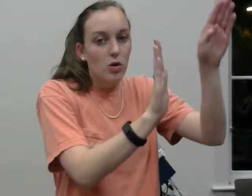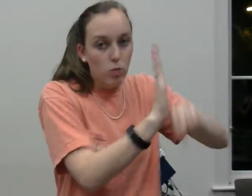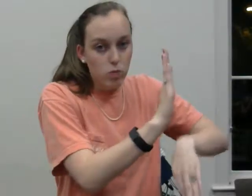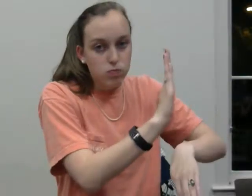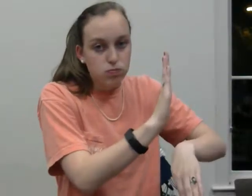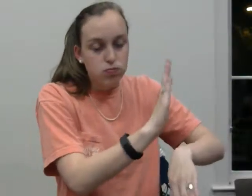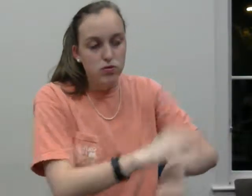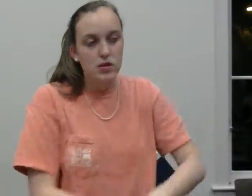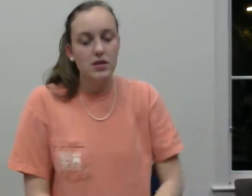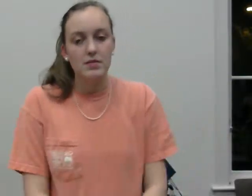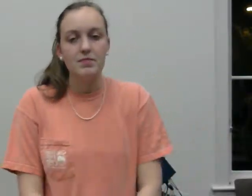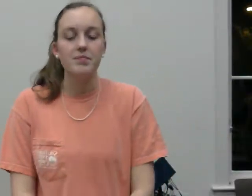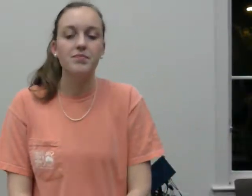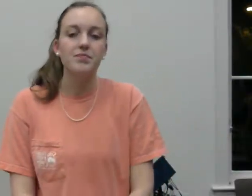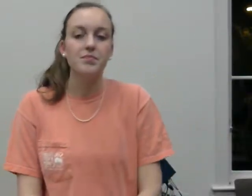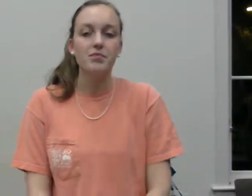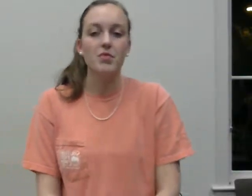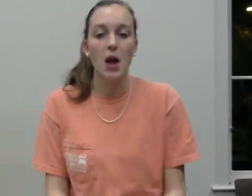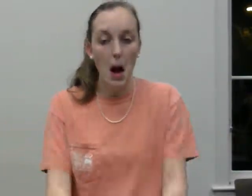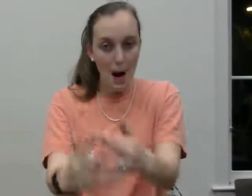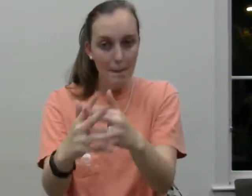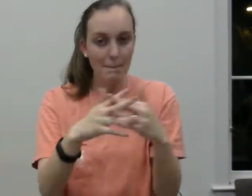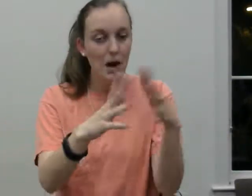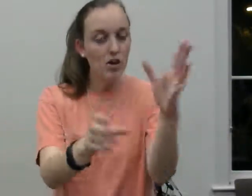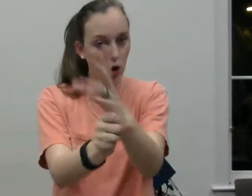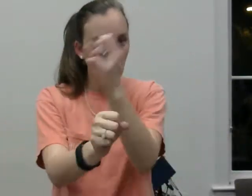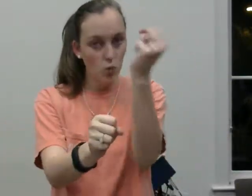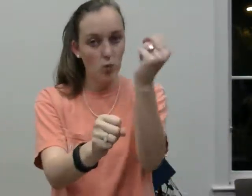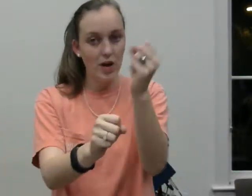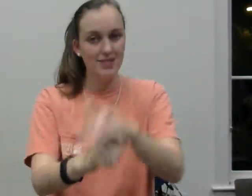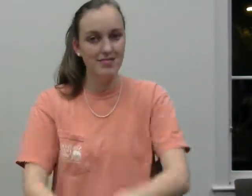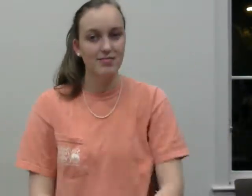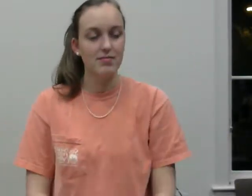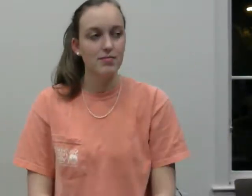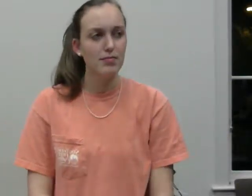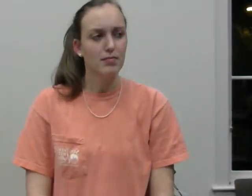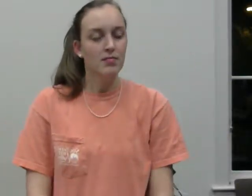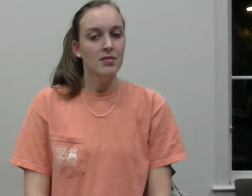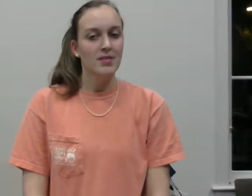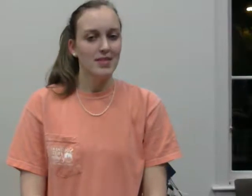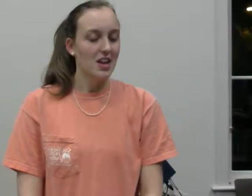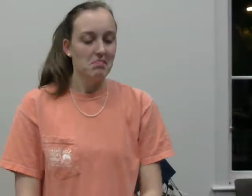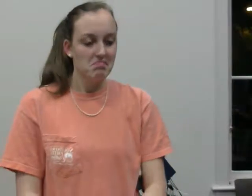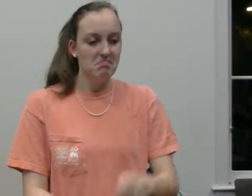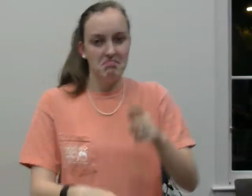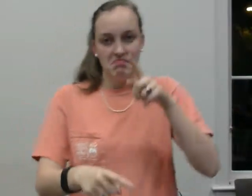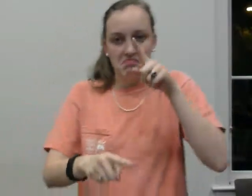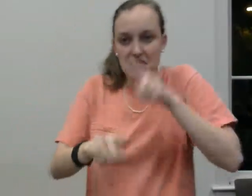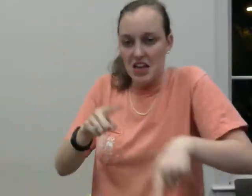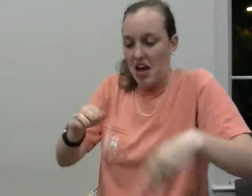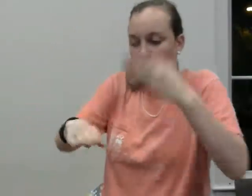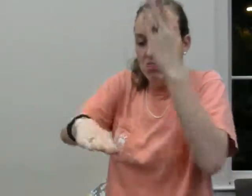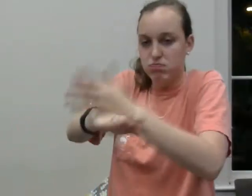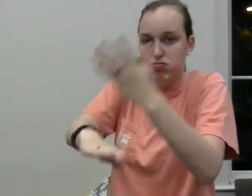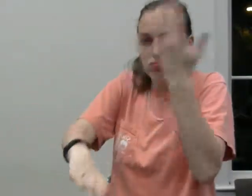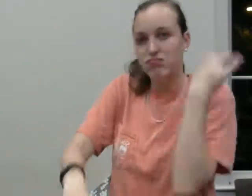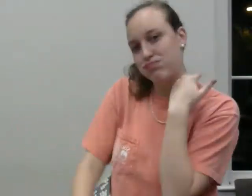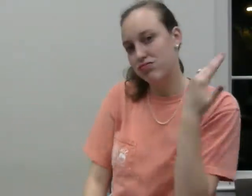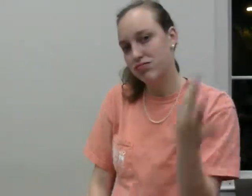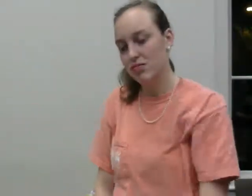preventing the British from taking control of the Hudson River and cutting off the head of the revolution. Following this, there's some people in Europe,